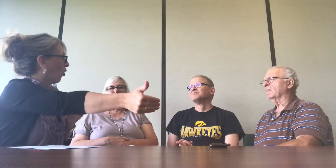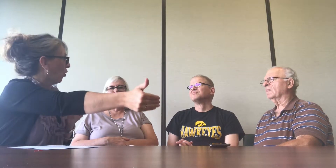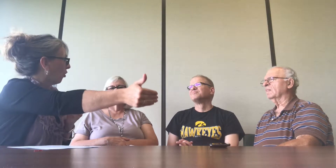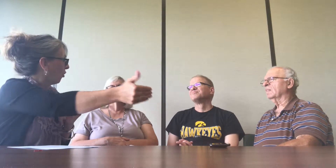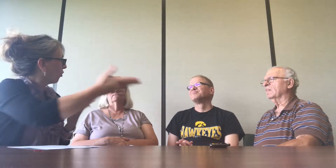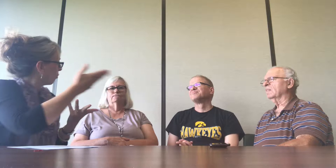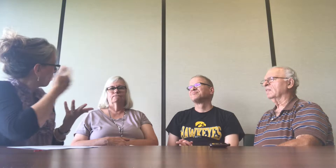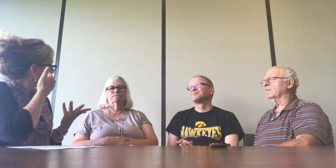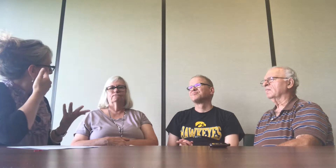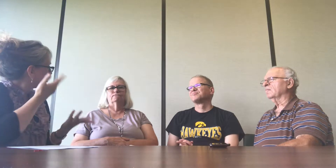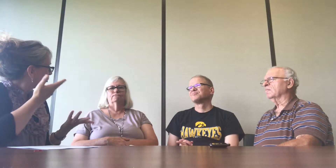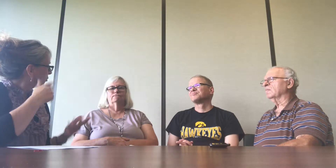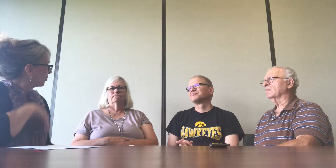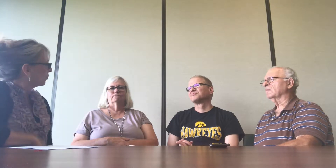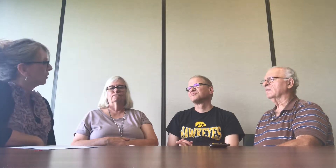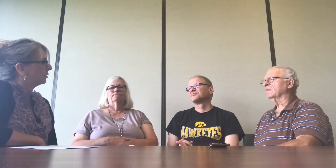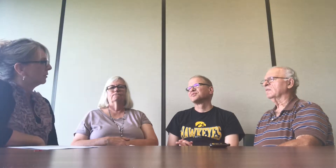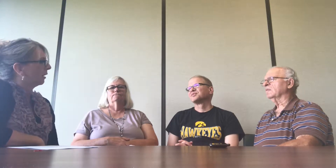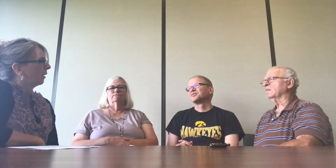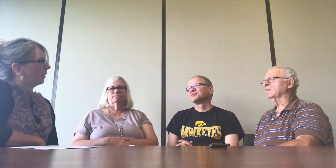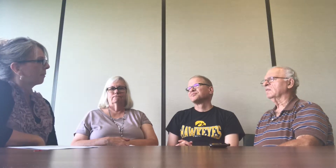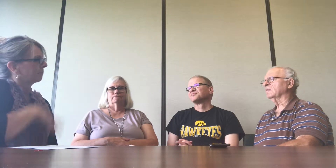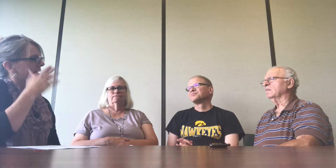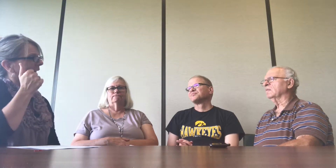let fear stop you from moving on.